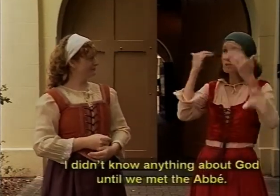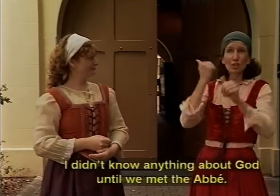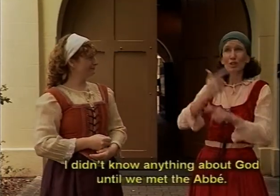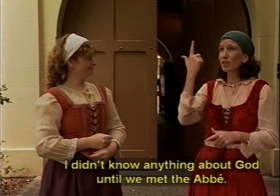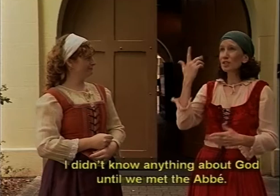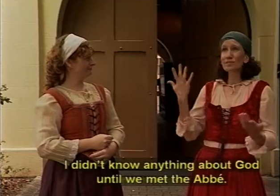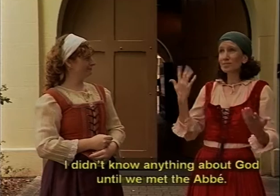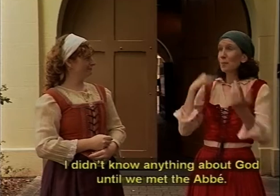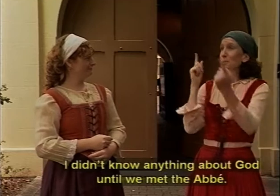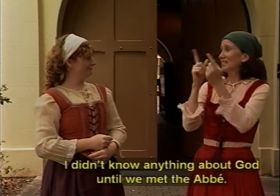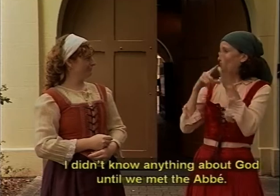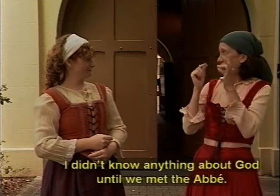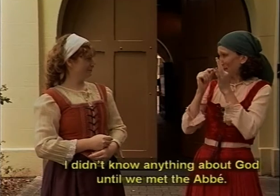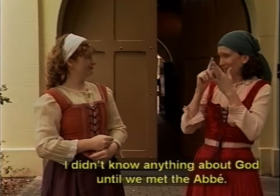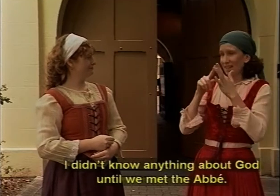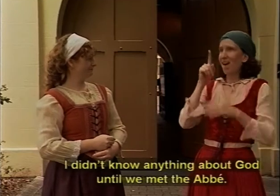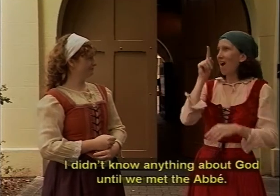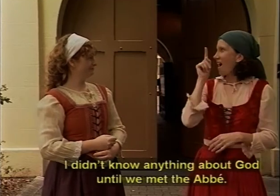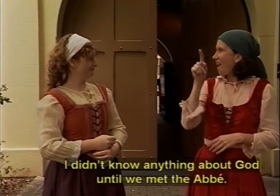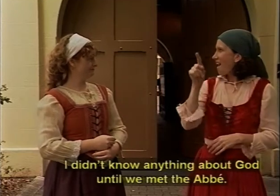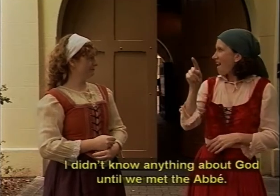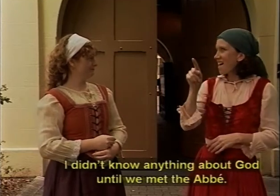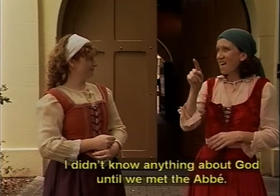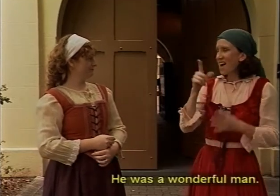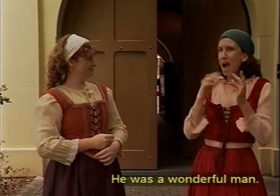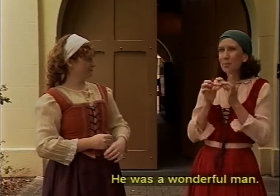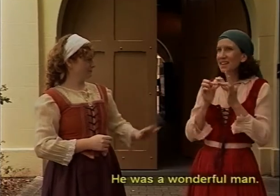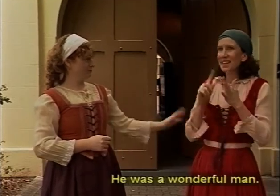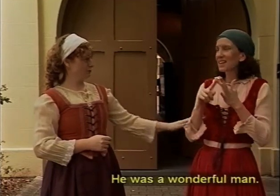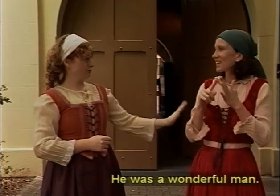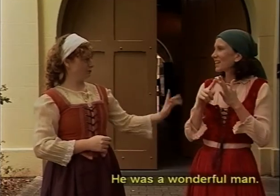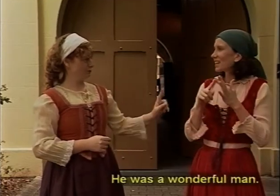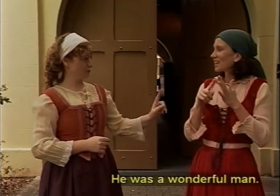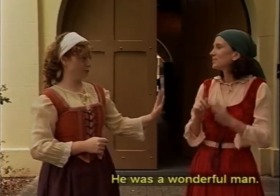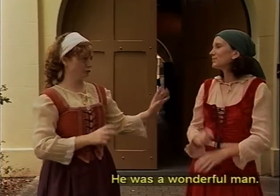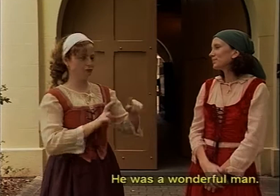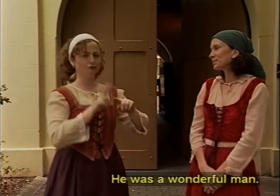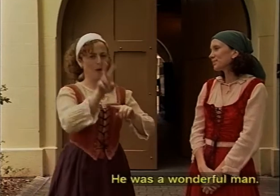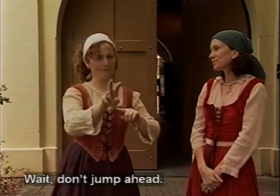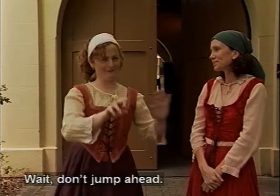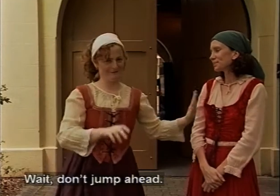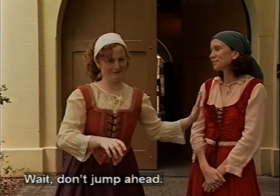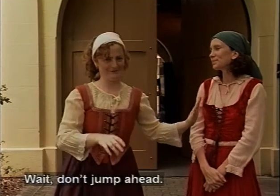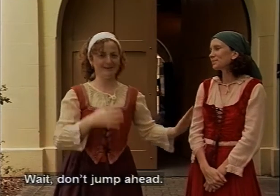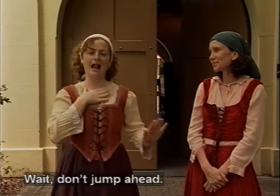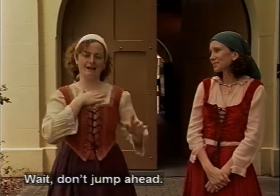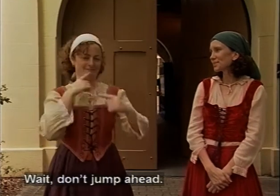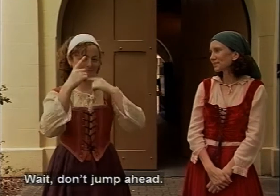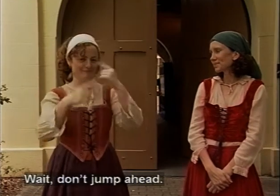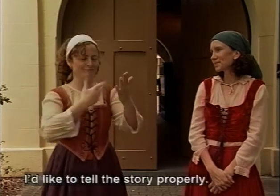know anything about God until we met the Abbé. The Abbé was really a wonderful man. Oh, hang on a minute, don't jump ahead. I'd